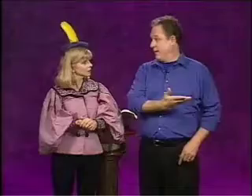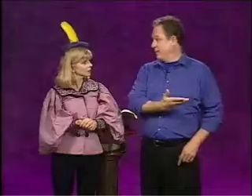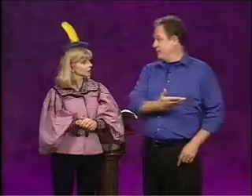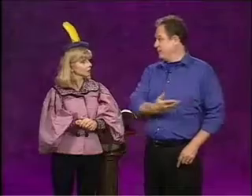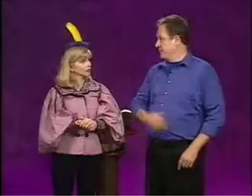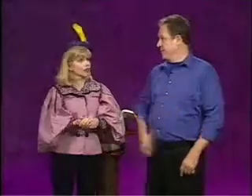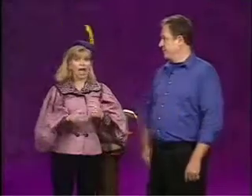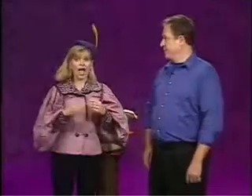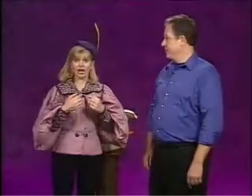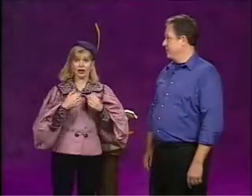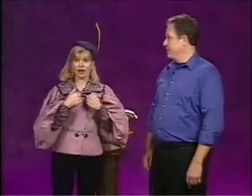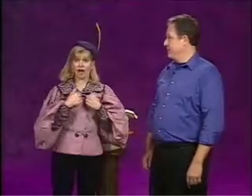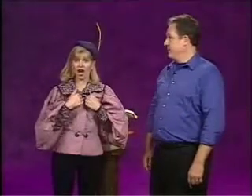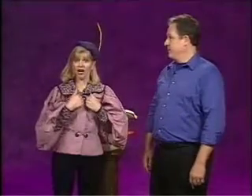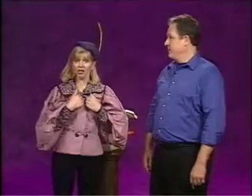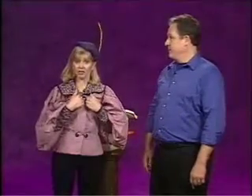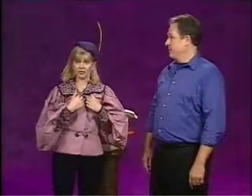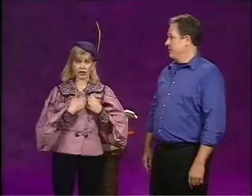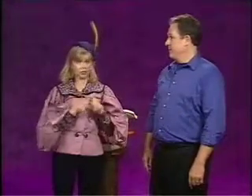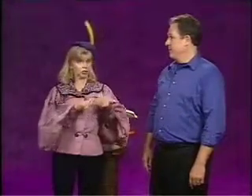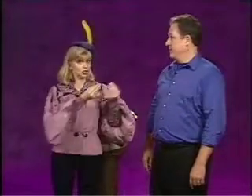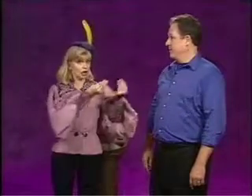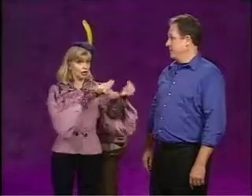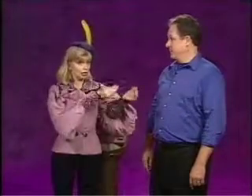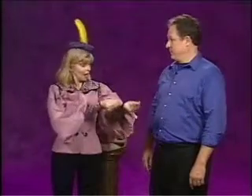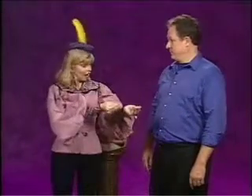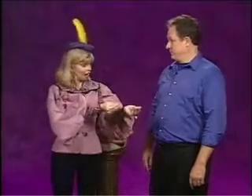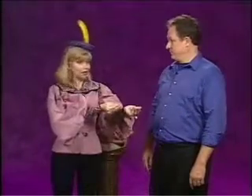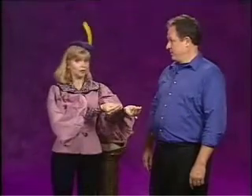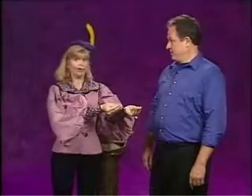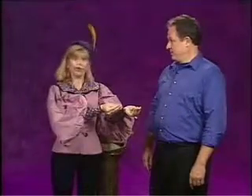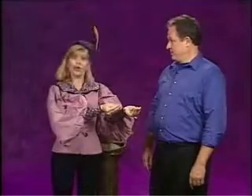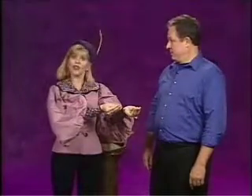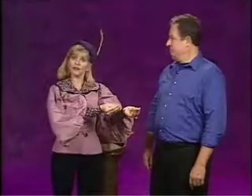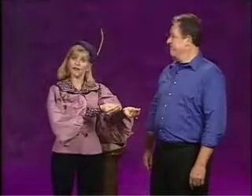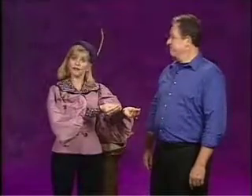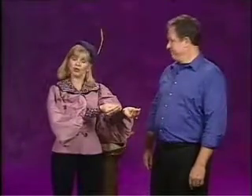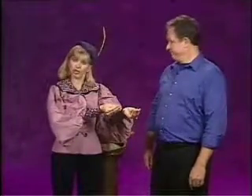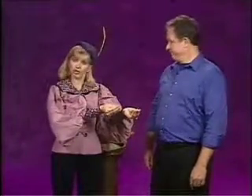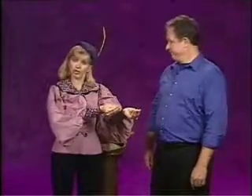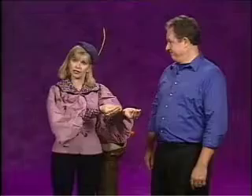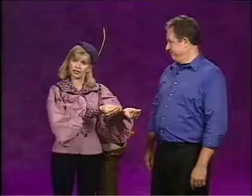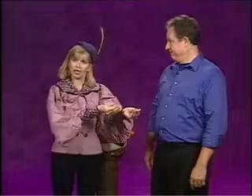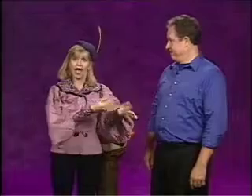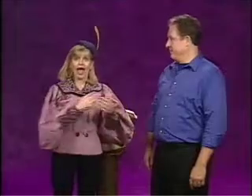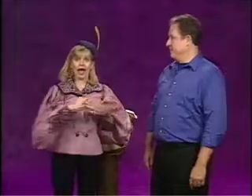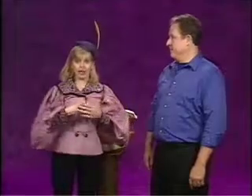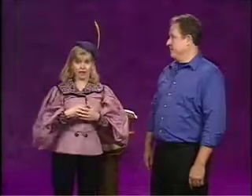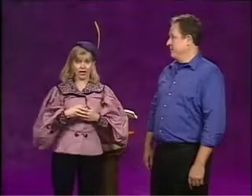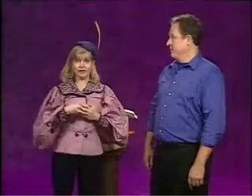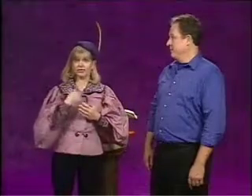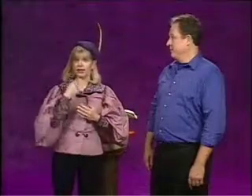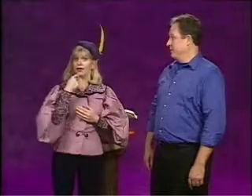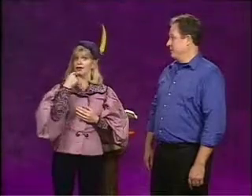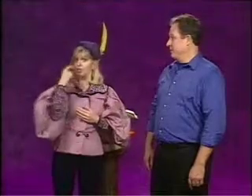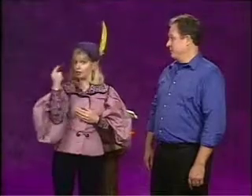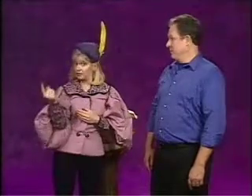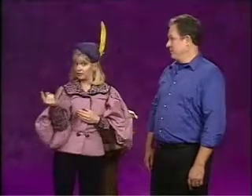left. And if I give something to Jane, I give it to her on the left where she is. If I tell Jim